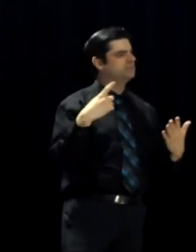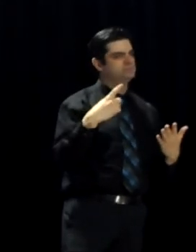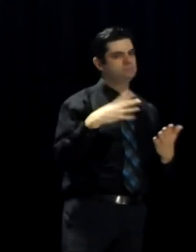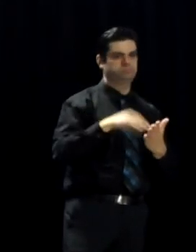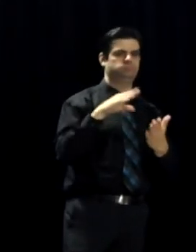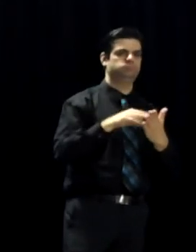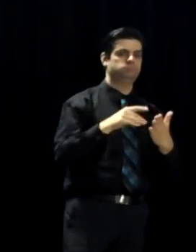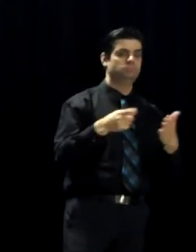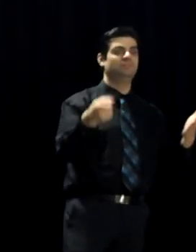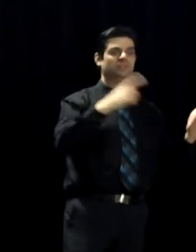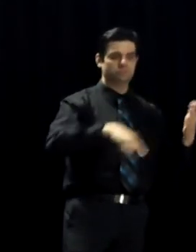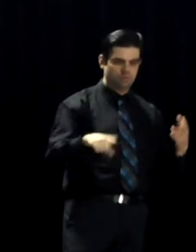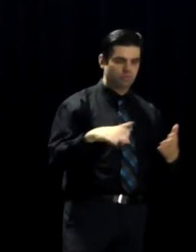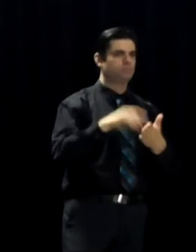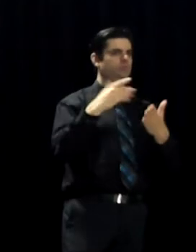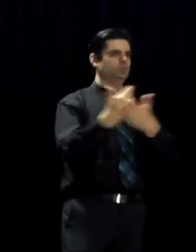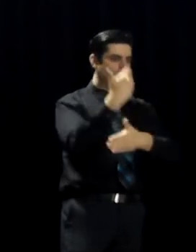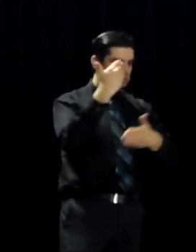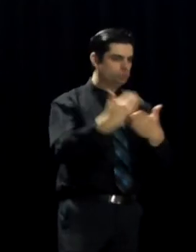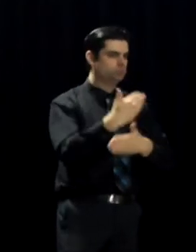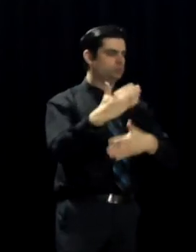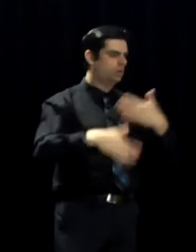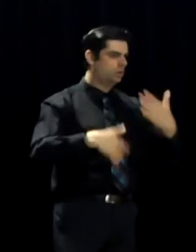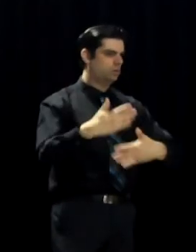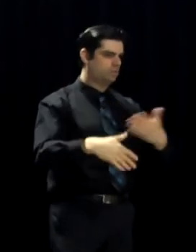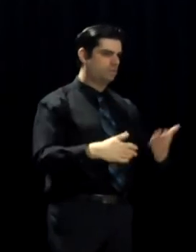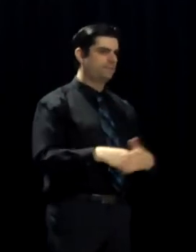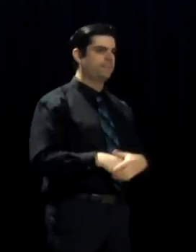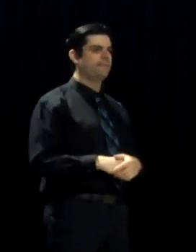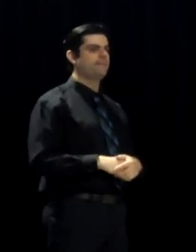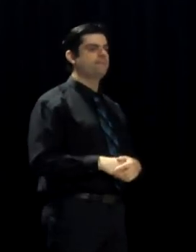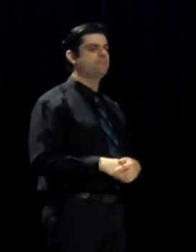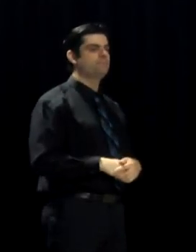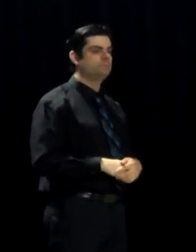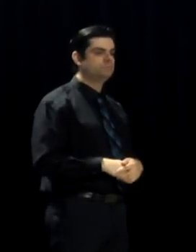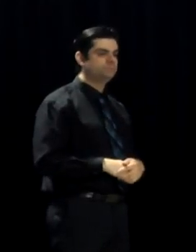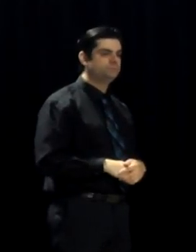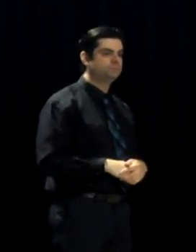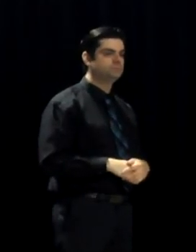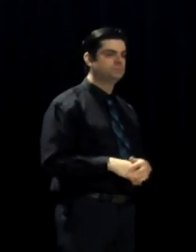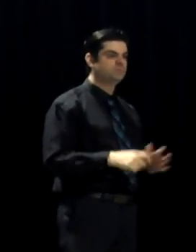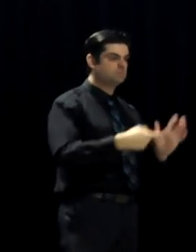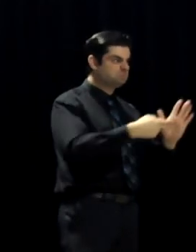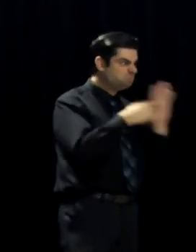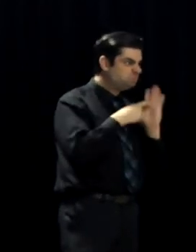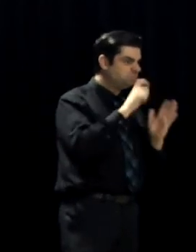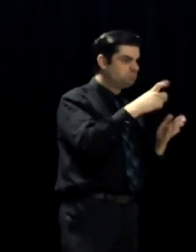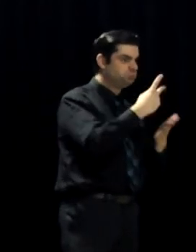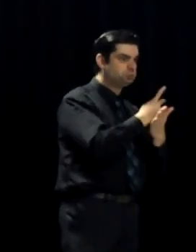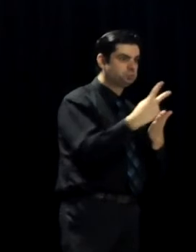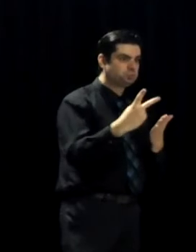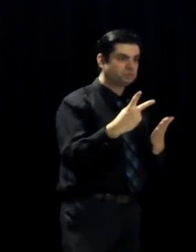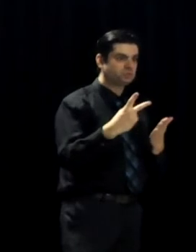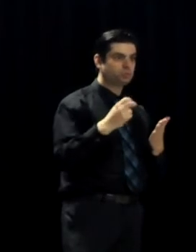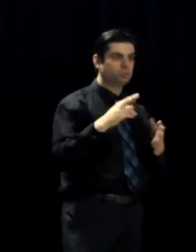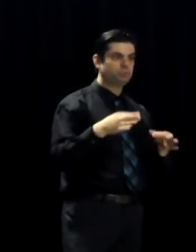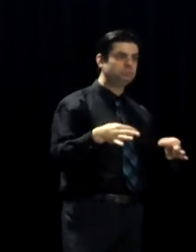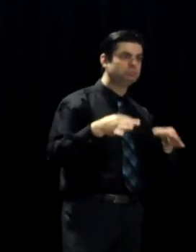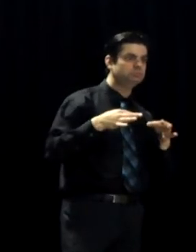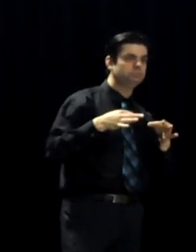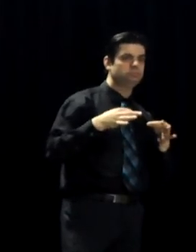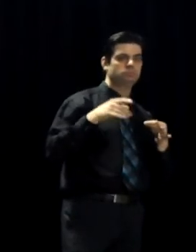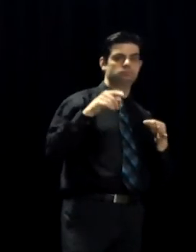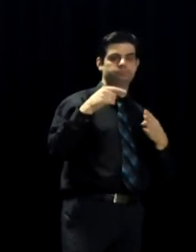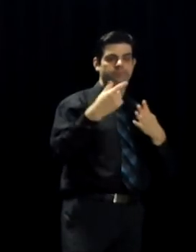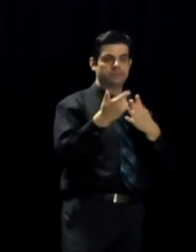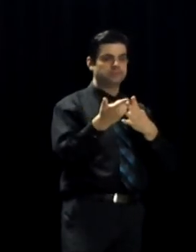between phases, or whether you can do some different things and maybe combine phases with some of this, or move one industry